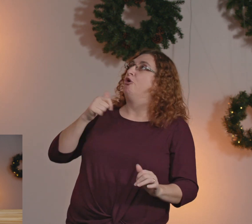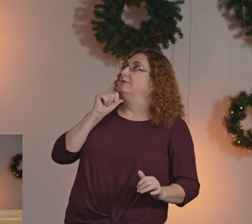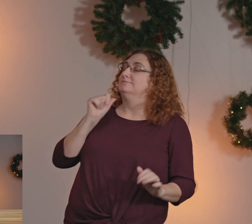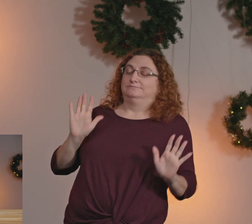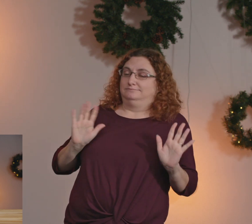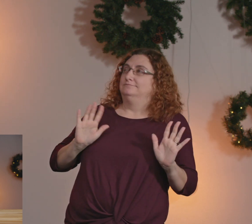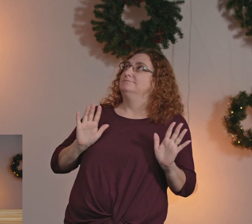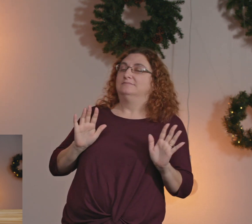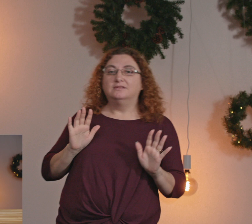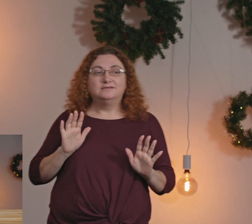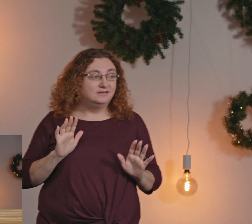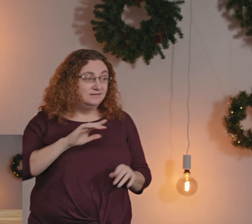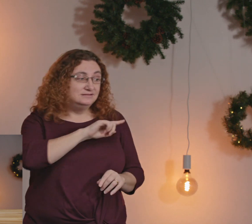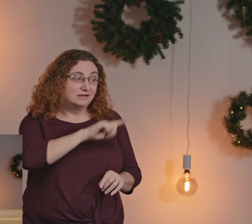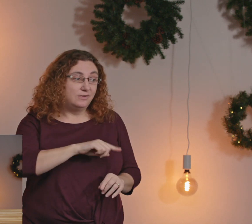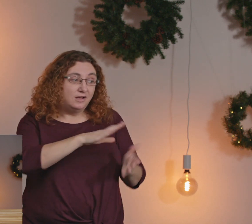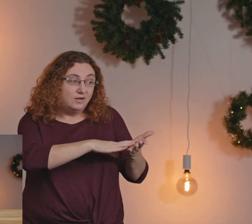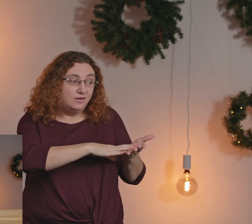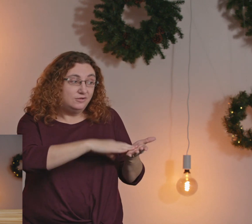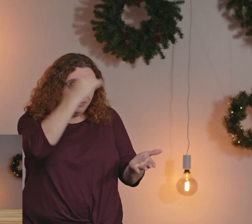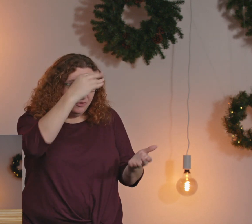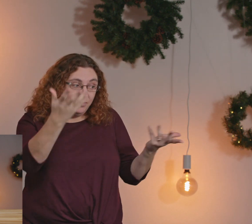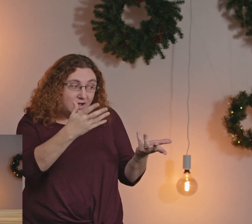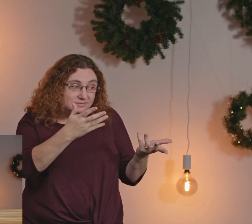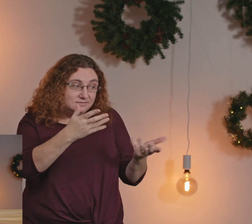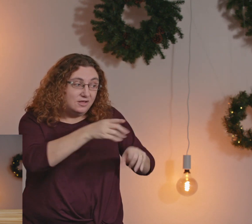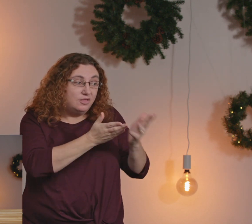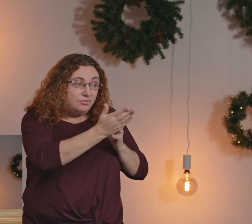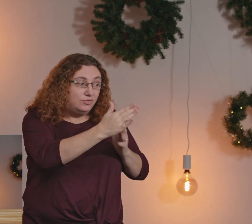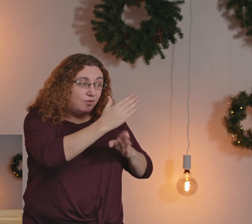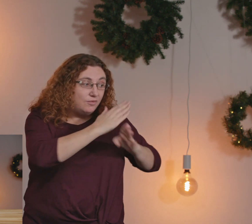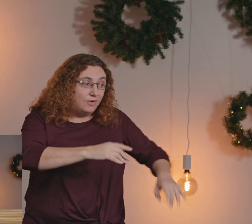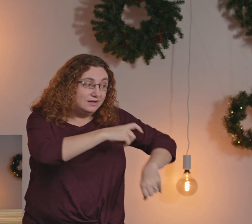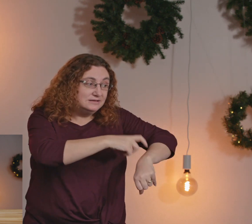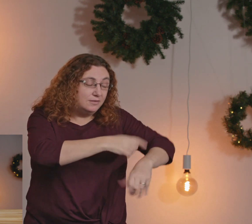Zechariah, what have you learned in your long quiet time?